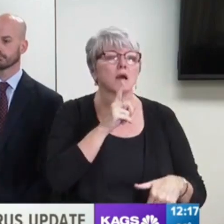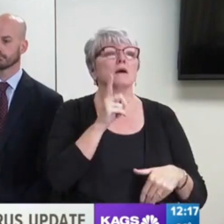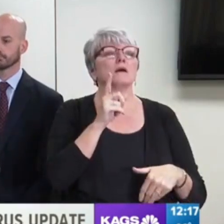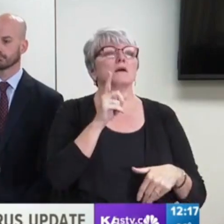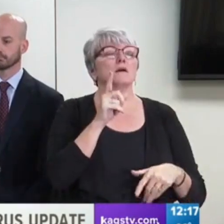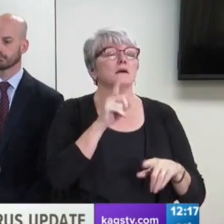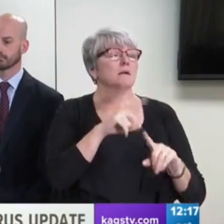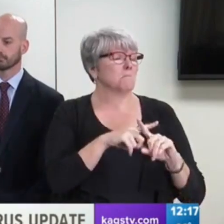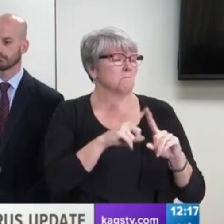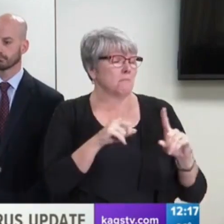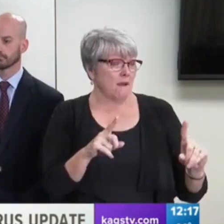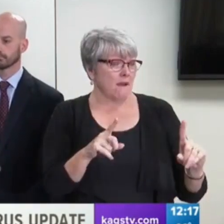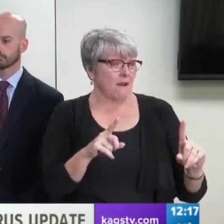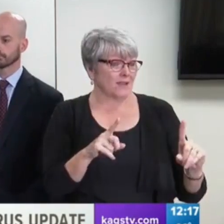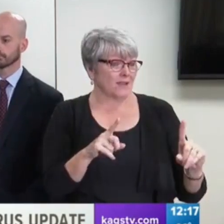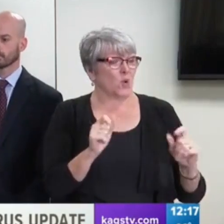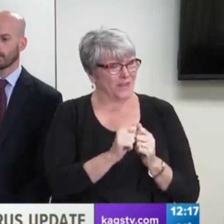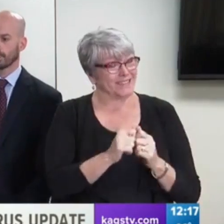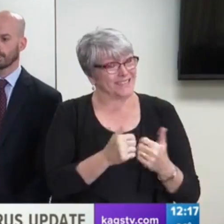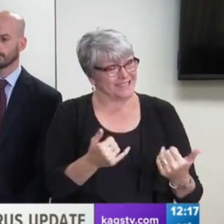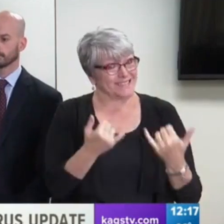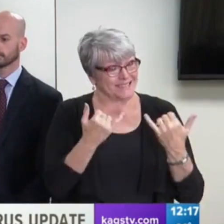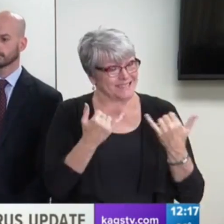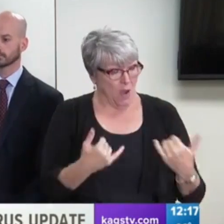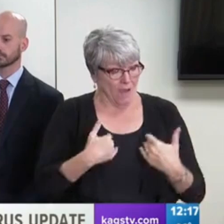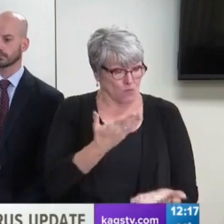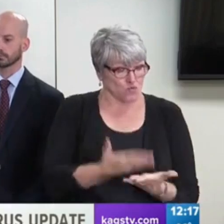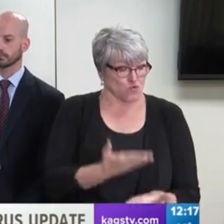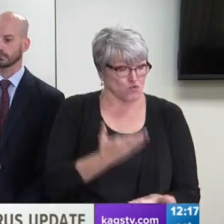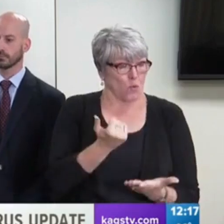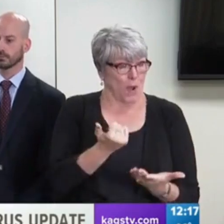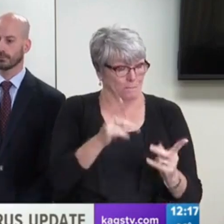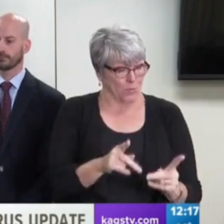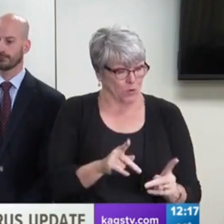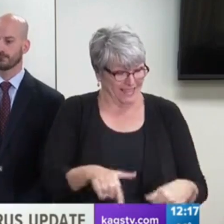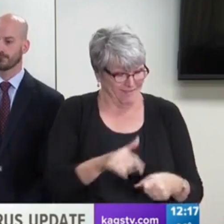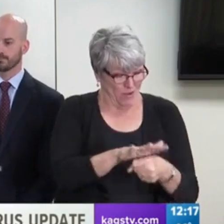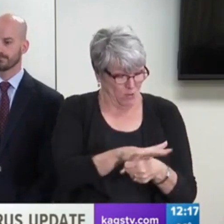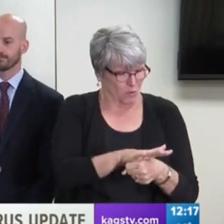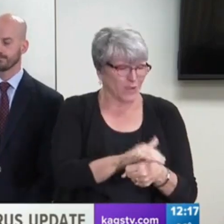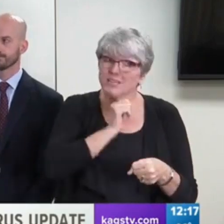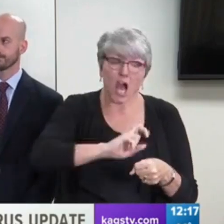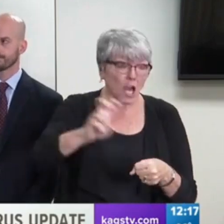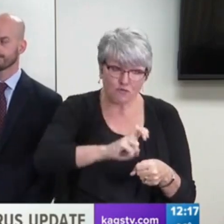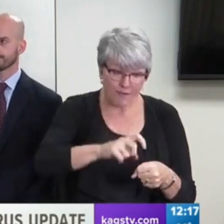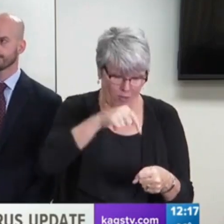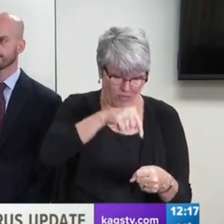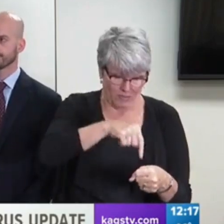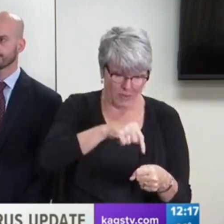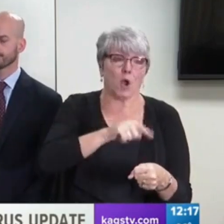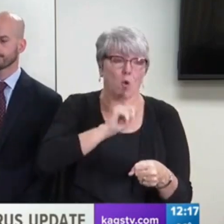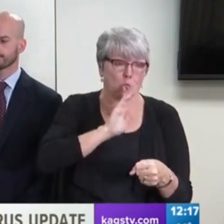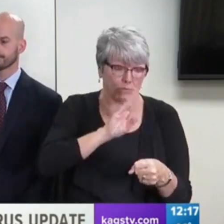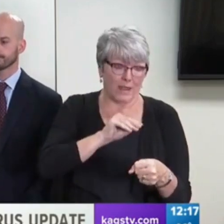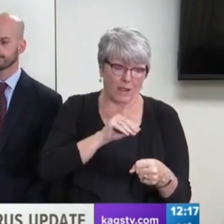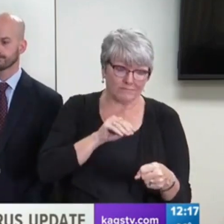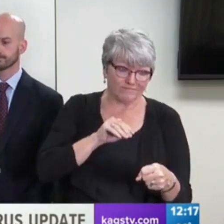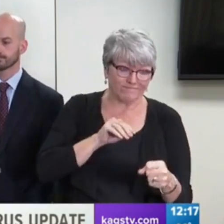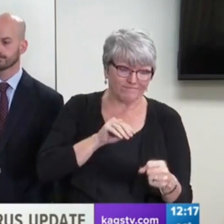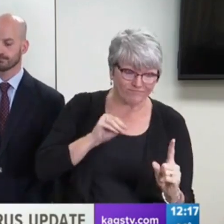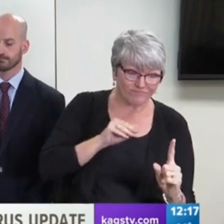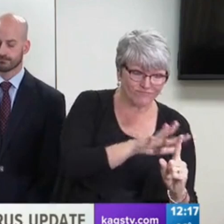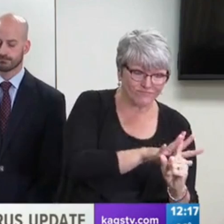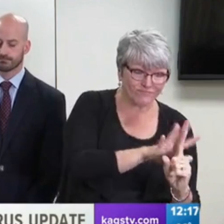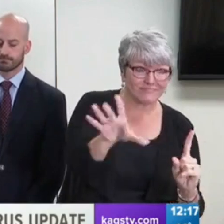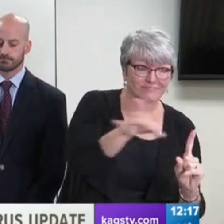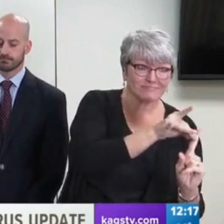this escalation to proof of community spread, which we, I think, all understood was probably happening, whether we had